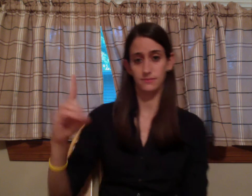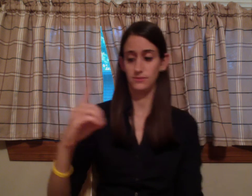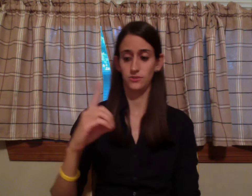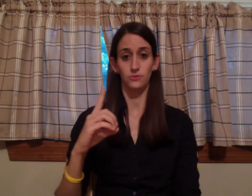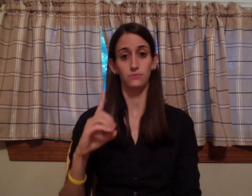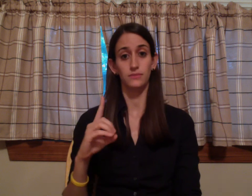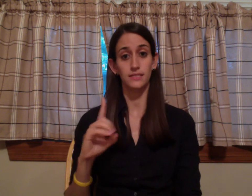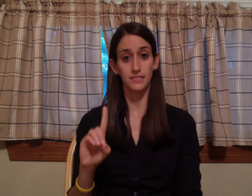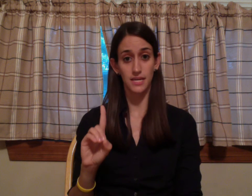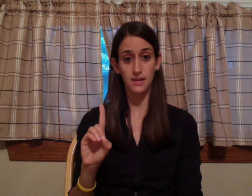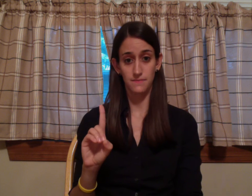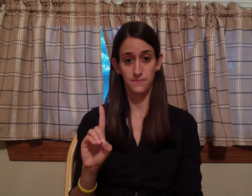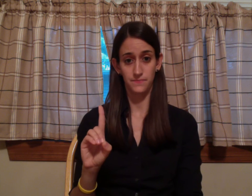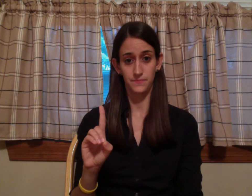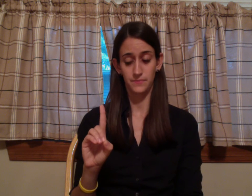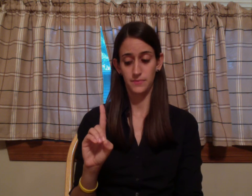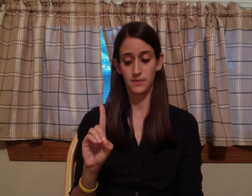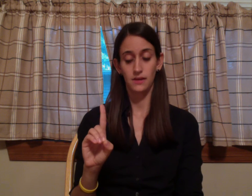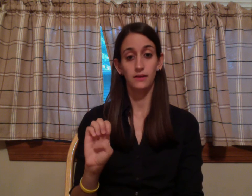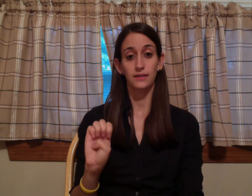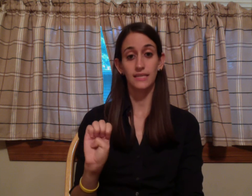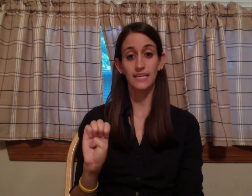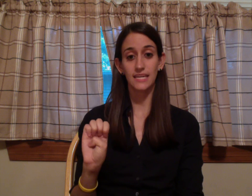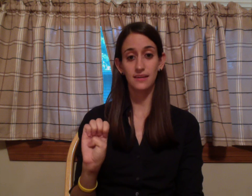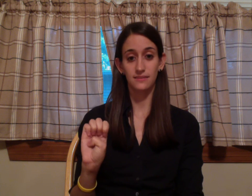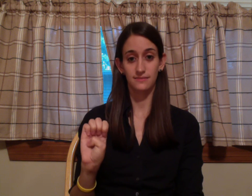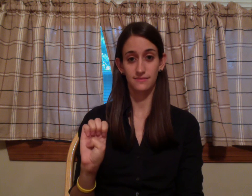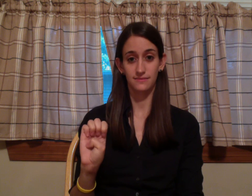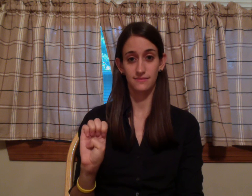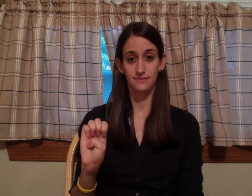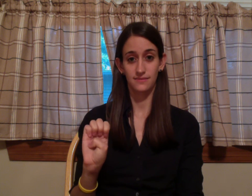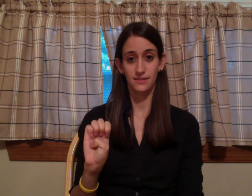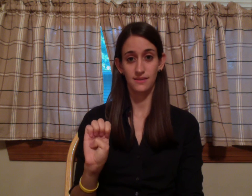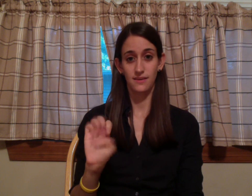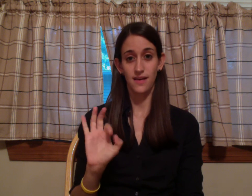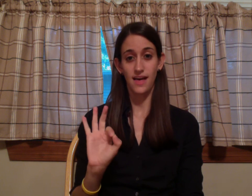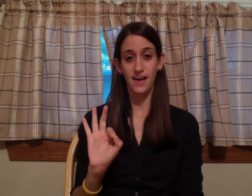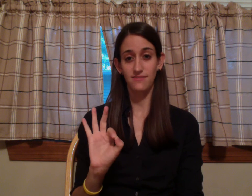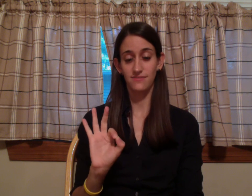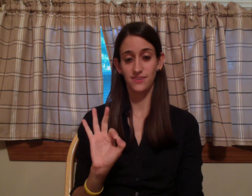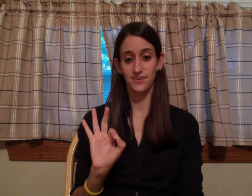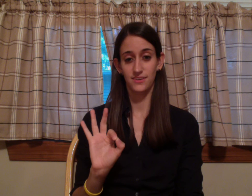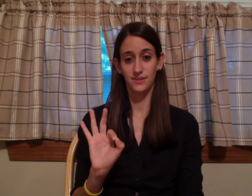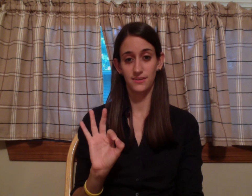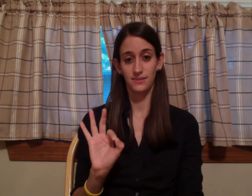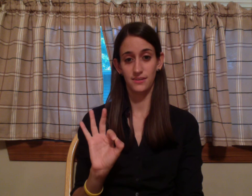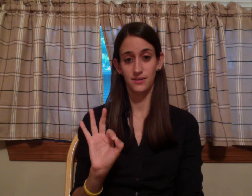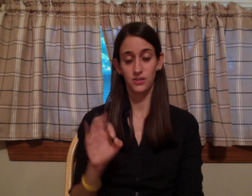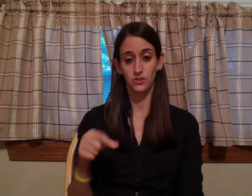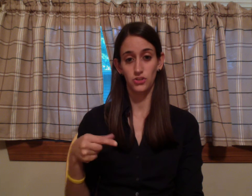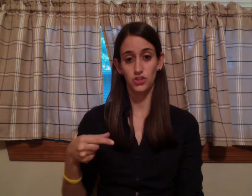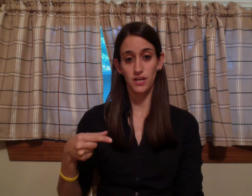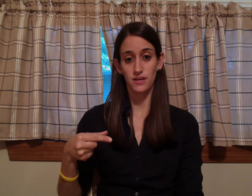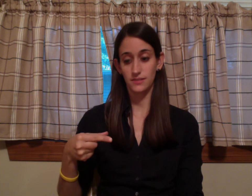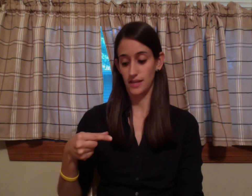so D, E, F, G is sideways,